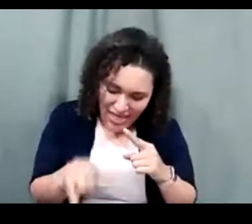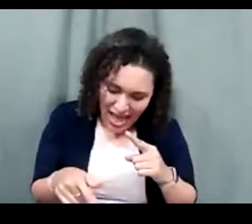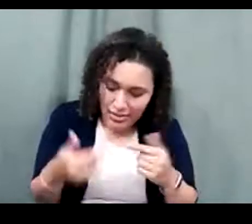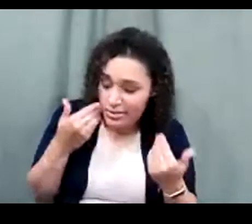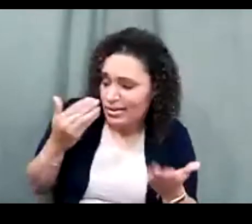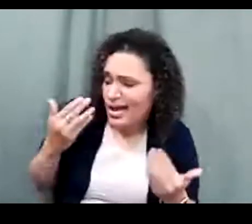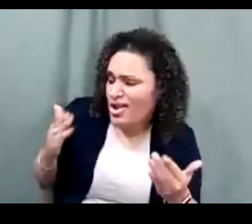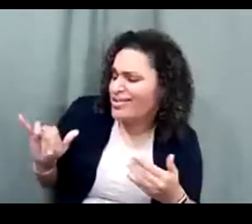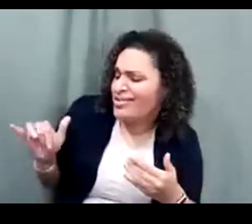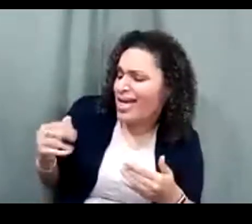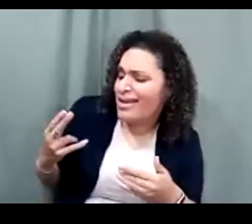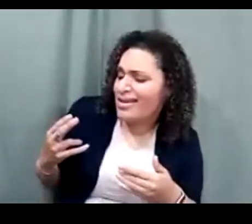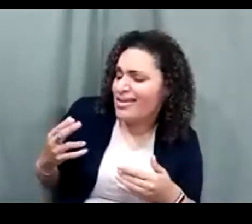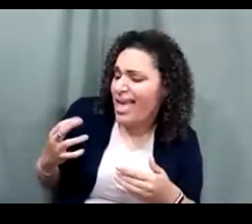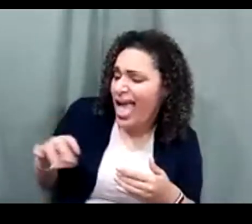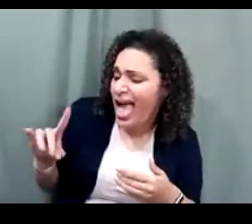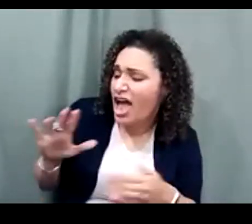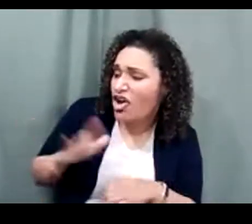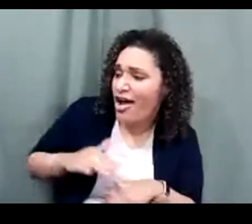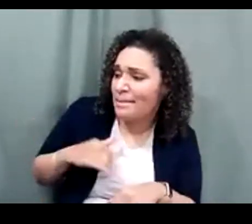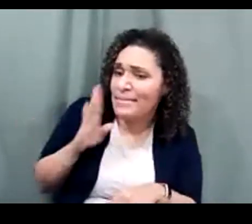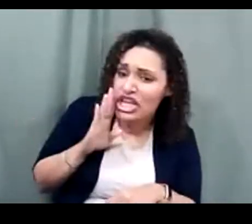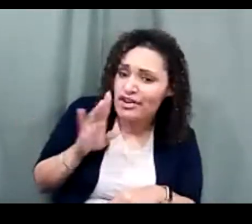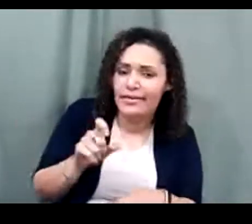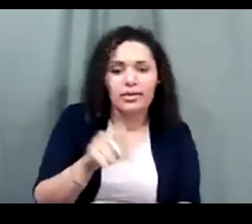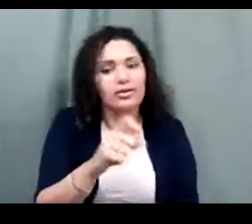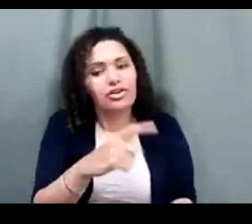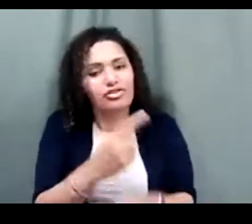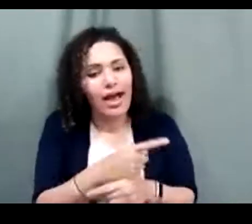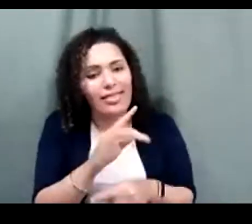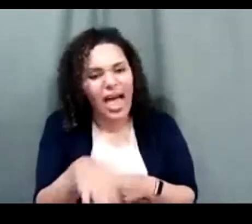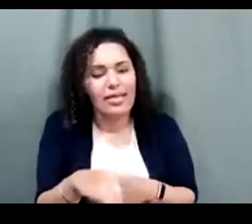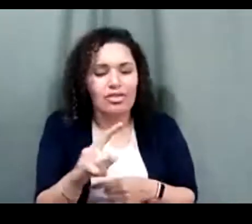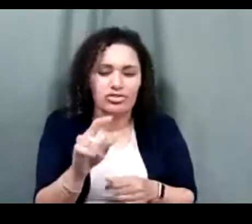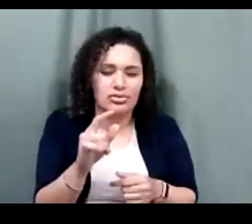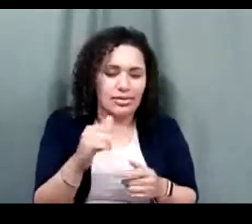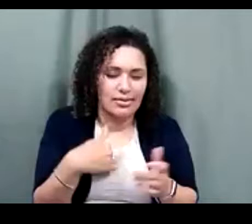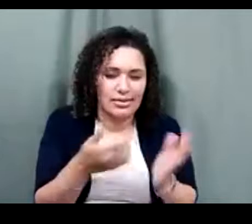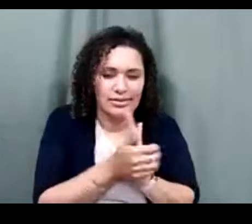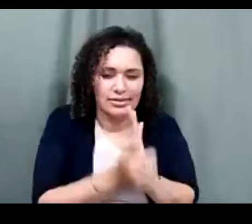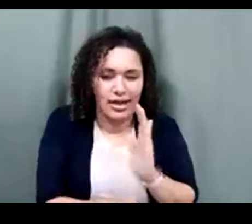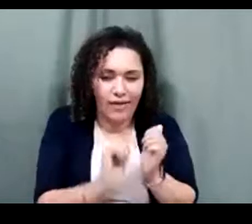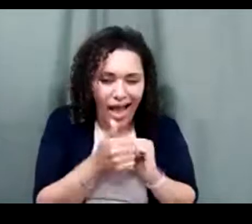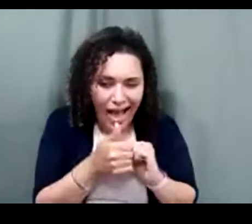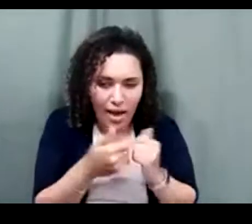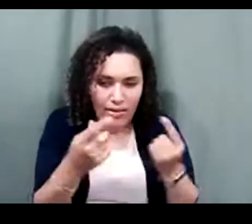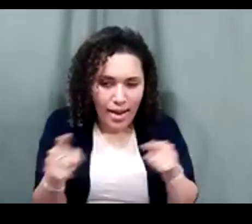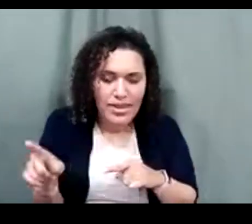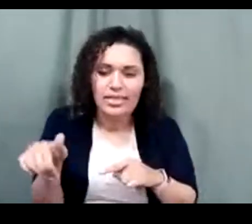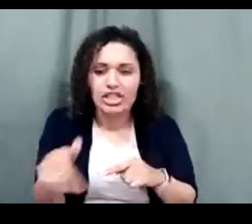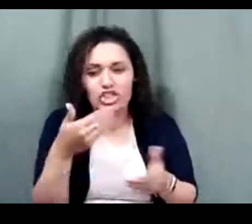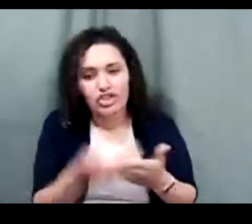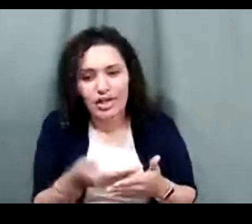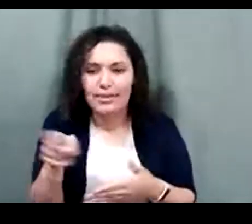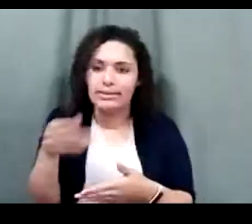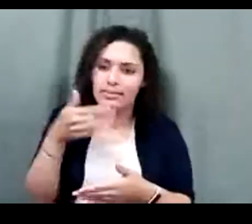I don't remember what it's called. A glass of wine. There's a whole art of what makes that. How do you do that? And this is bad for it, and this is good for it, and